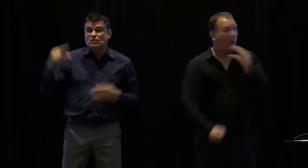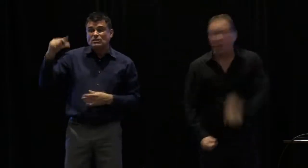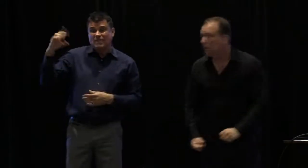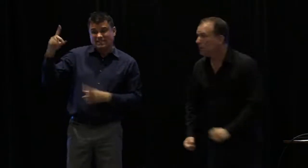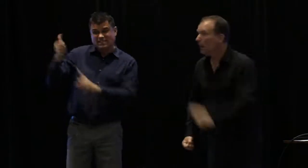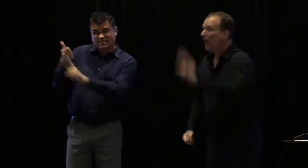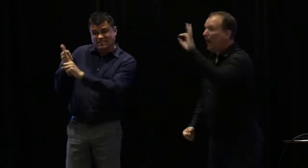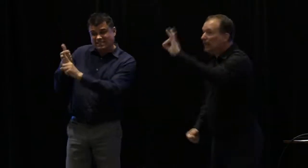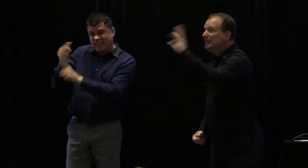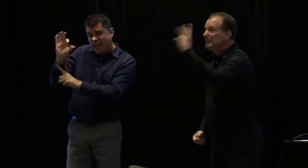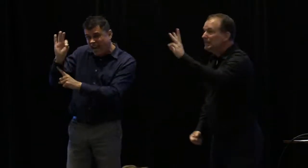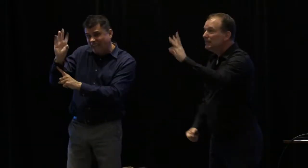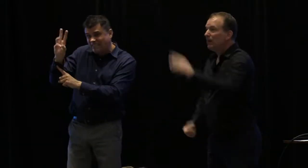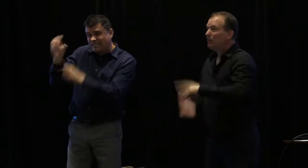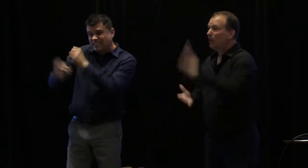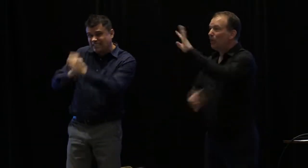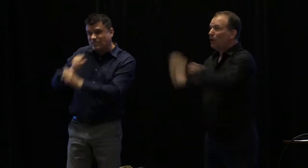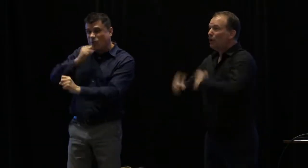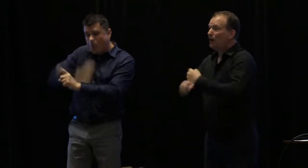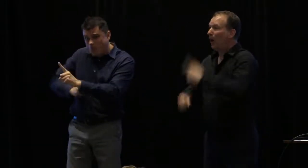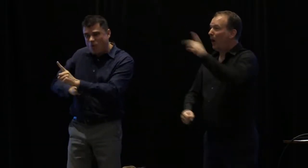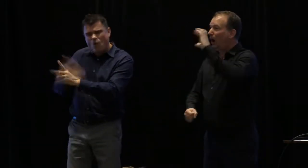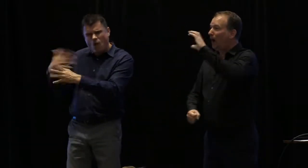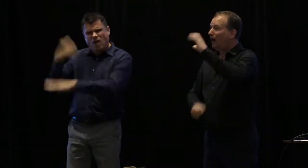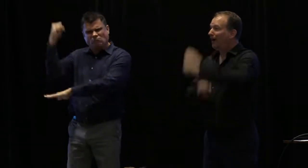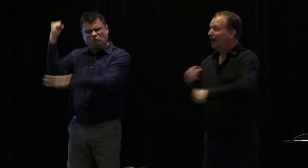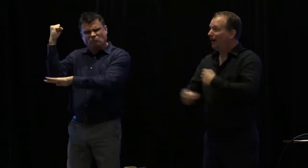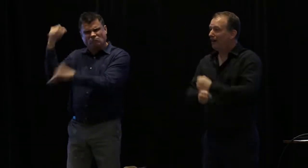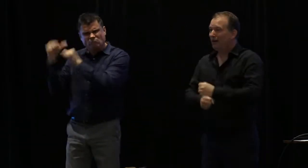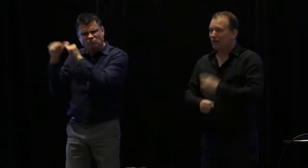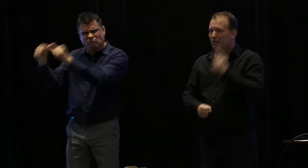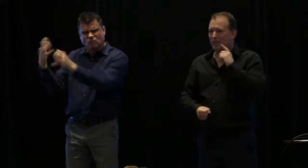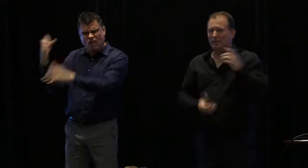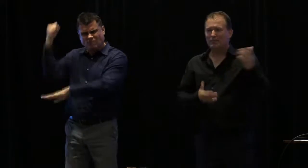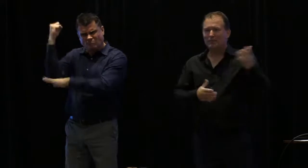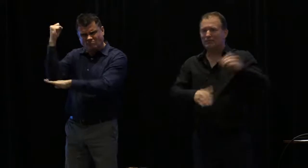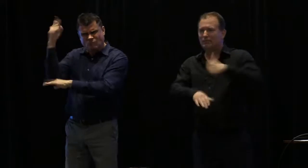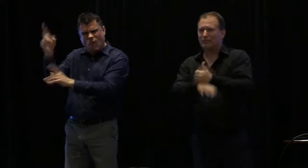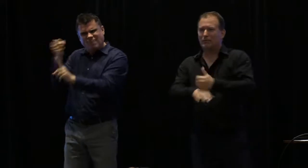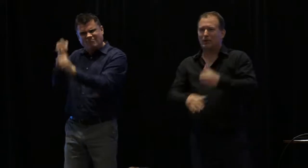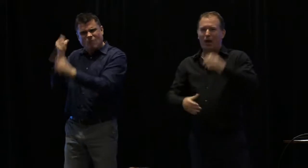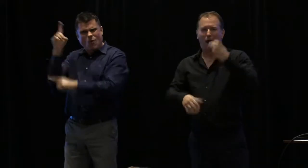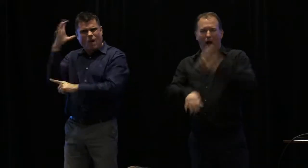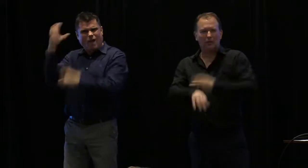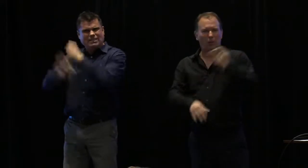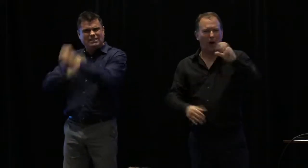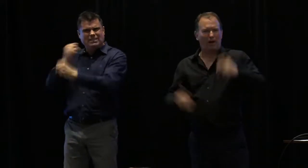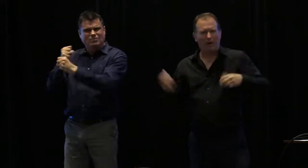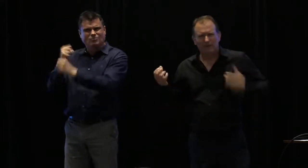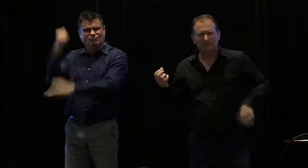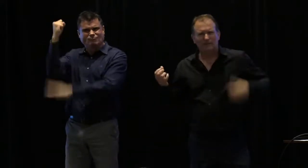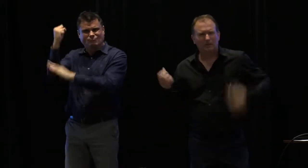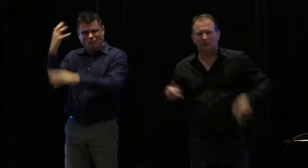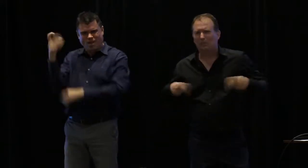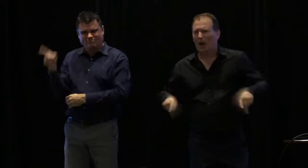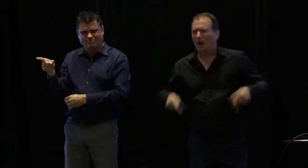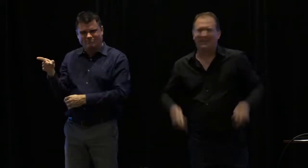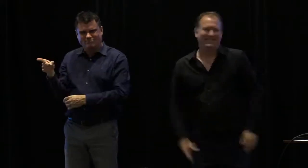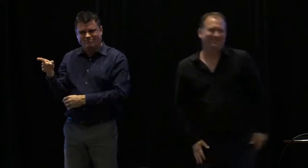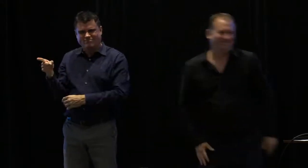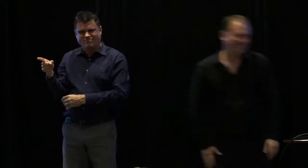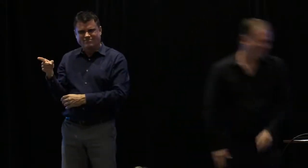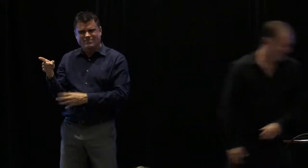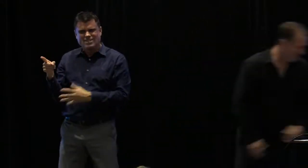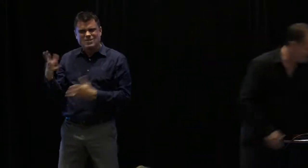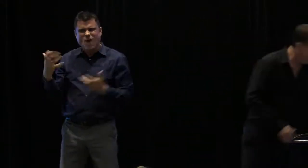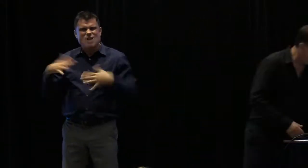how GVAD will survive. GVAD's 96. We're hitting our senior years, but we want to stay strong. I mean, I don't